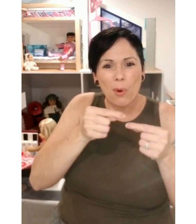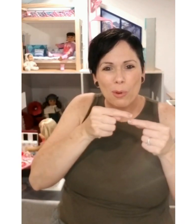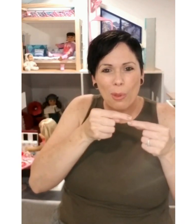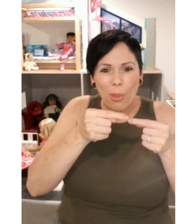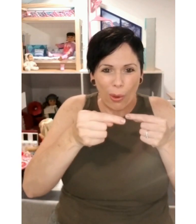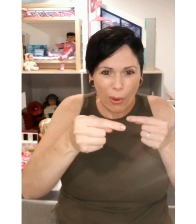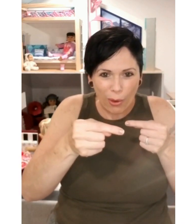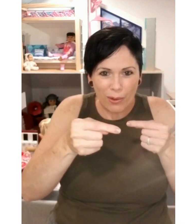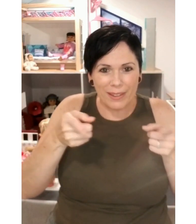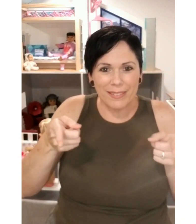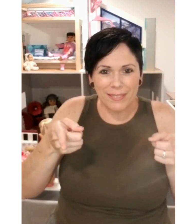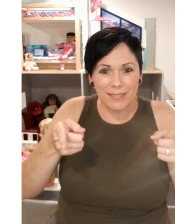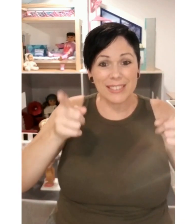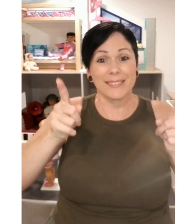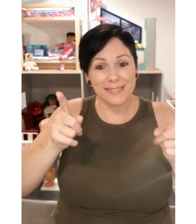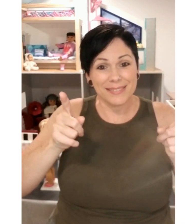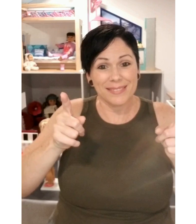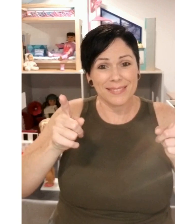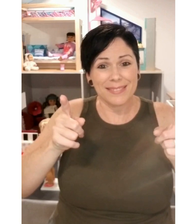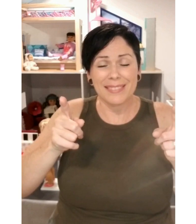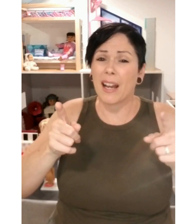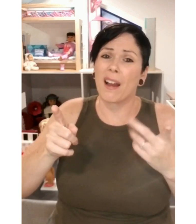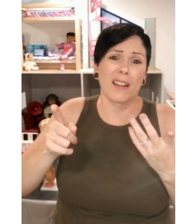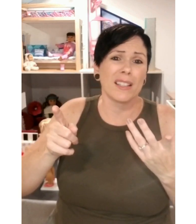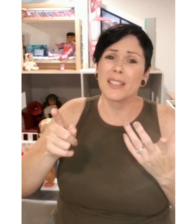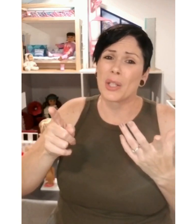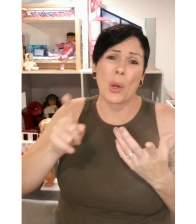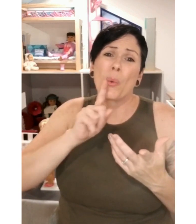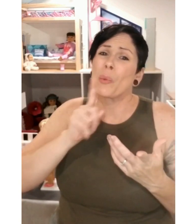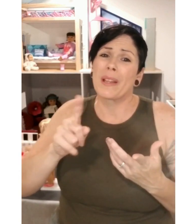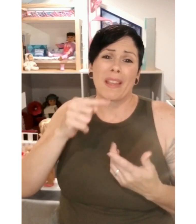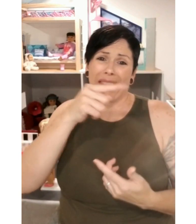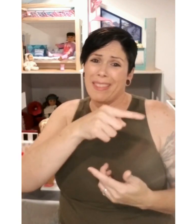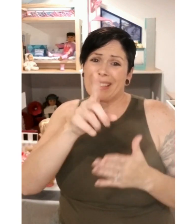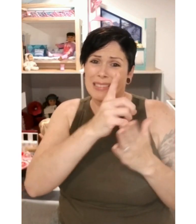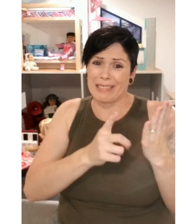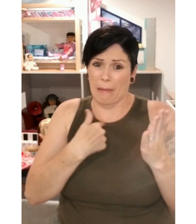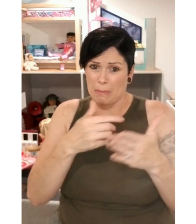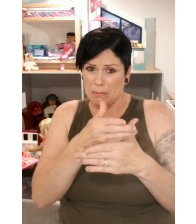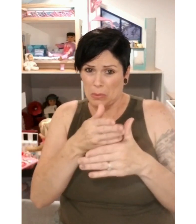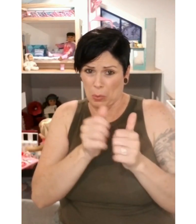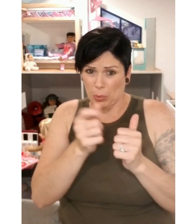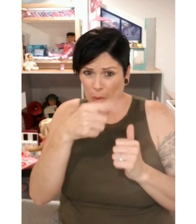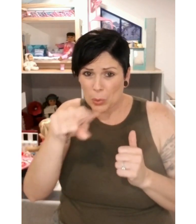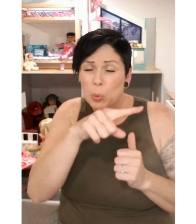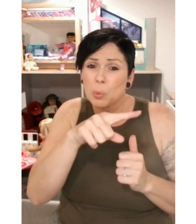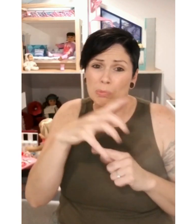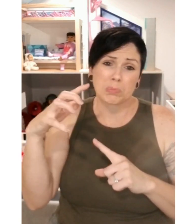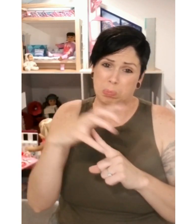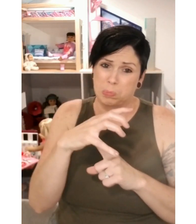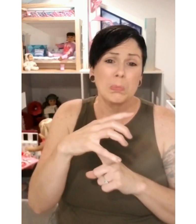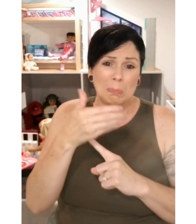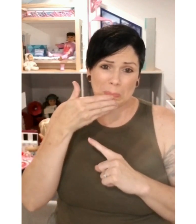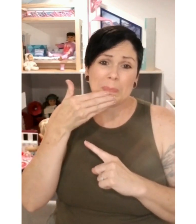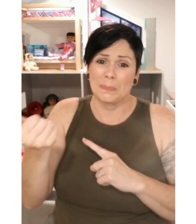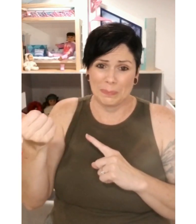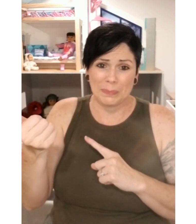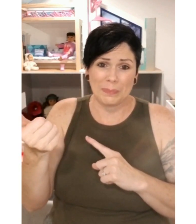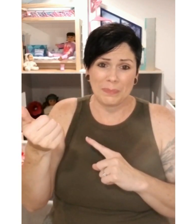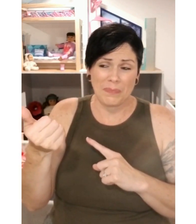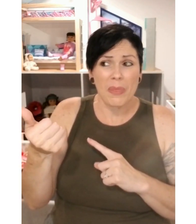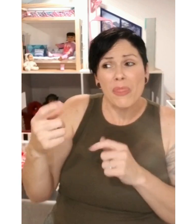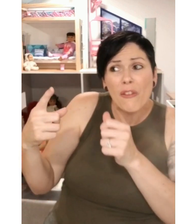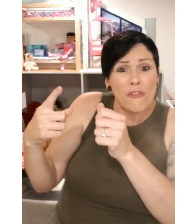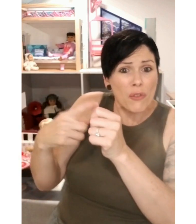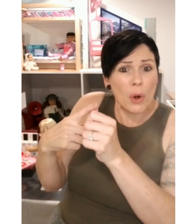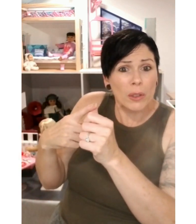it really, really makes me feel like the dolls are so much more secure. And again, the way I did them the first time wasn't